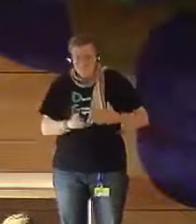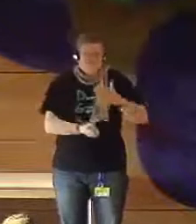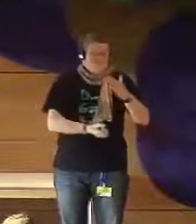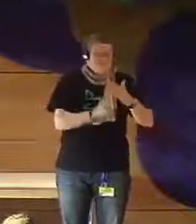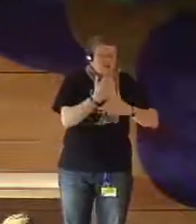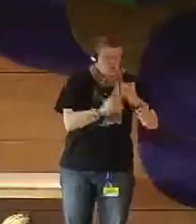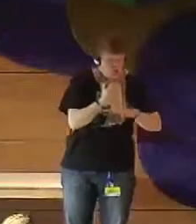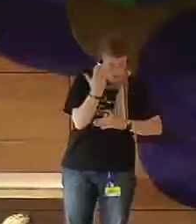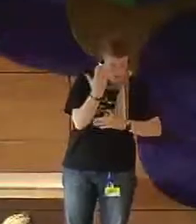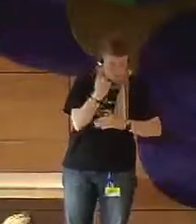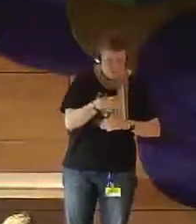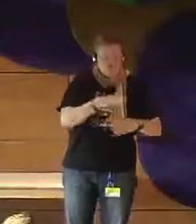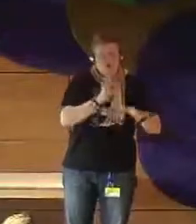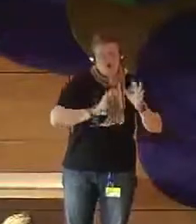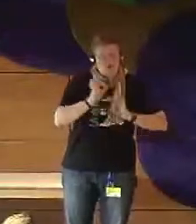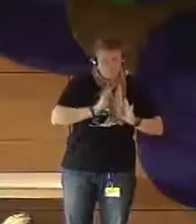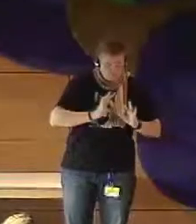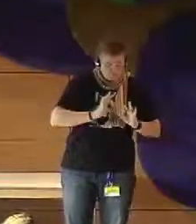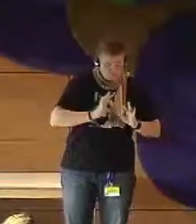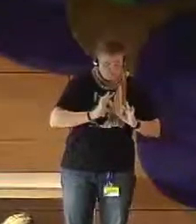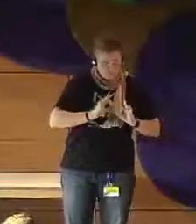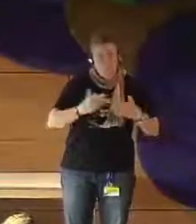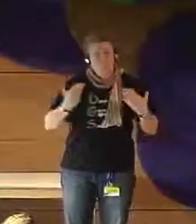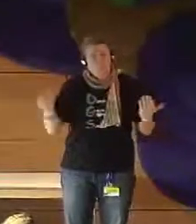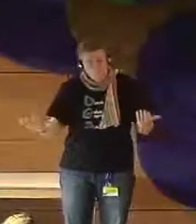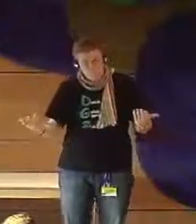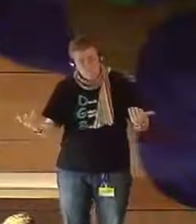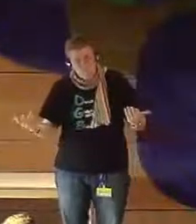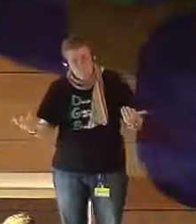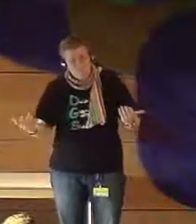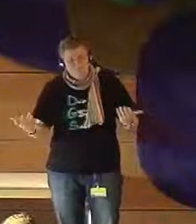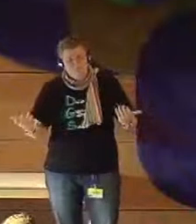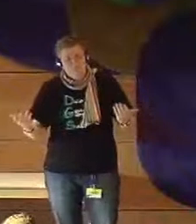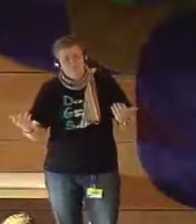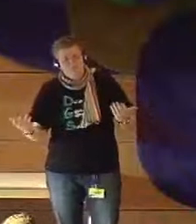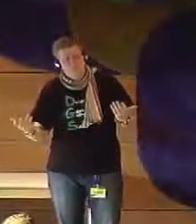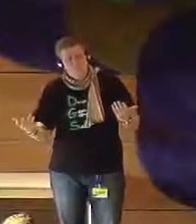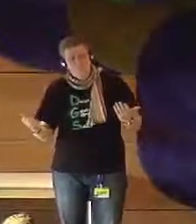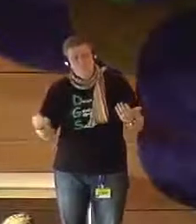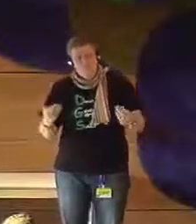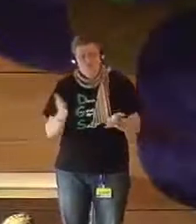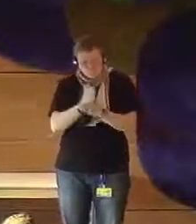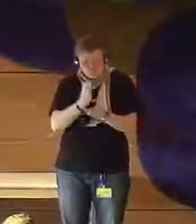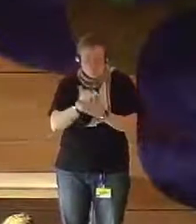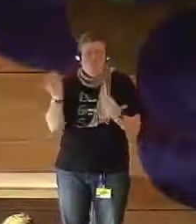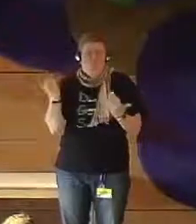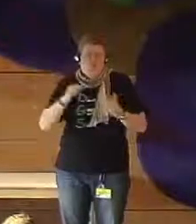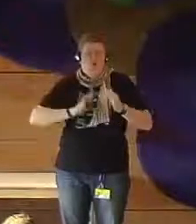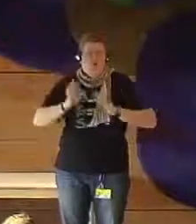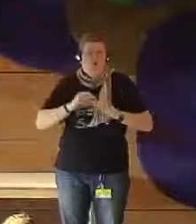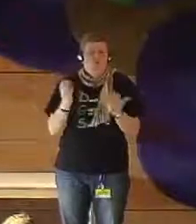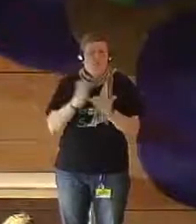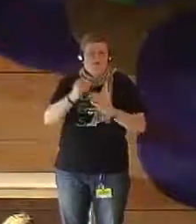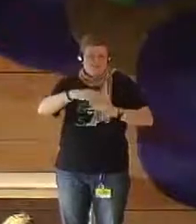hormones are commonly used in what we call hormone replacement therapy for women who've been through the menopause. Or